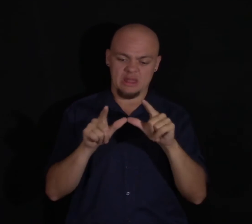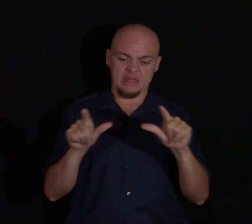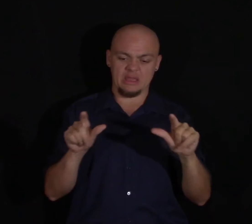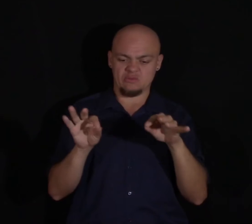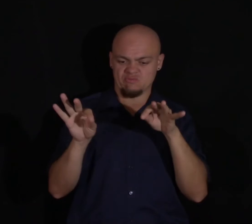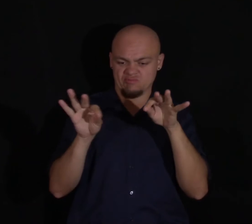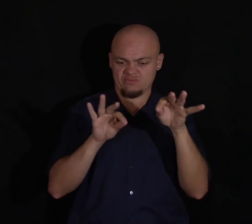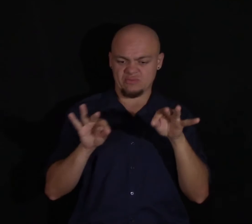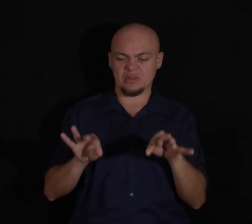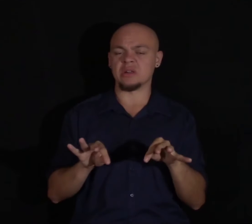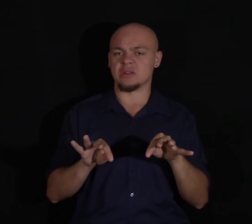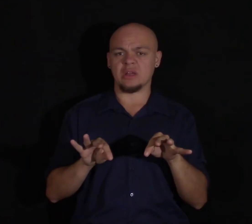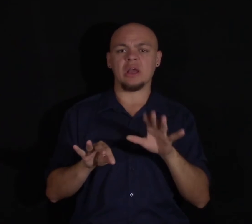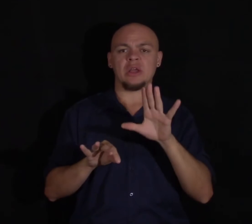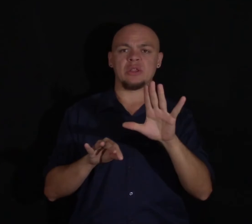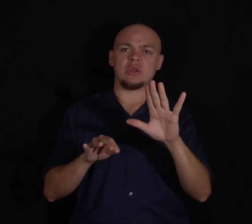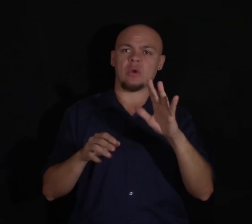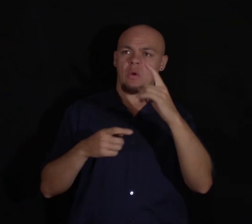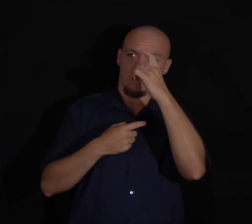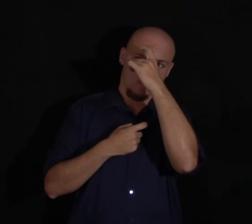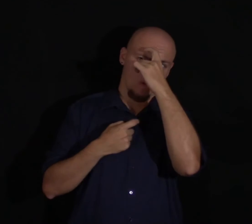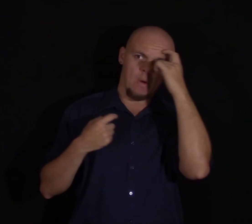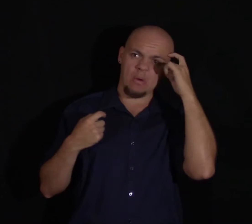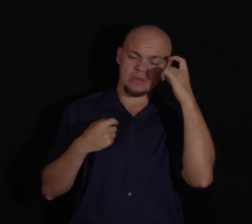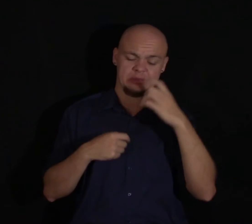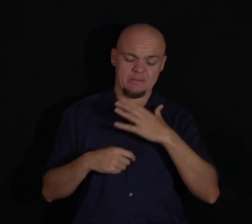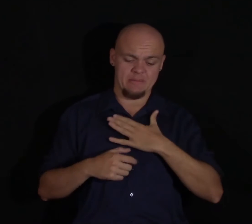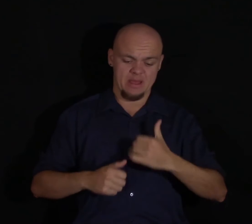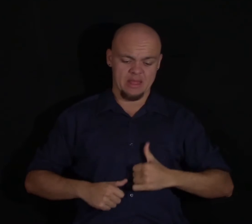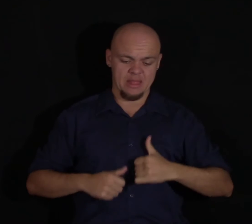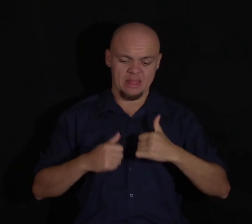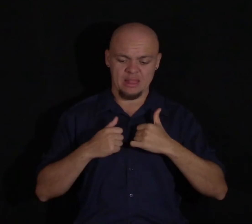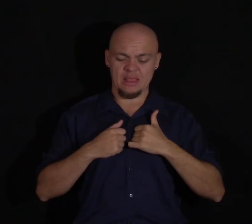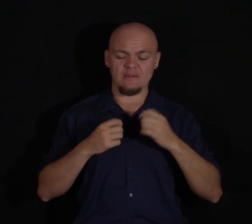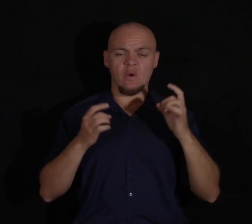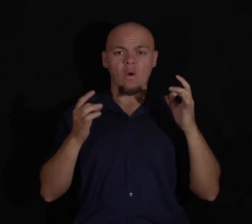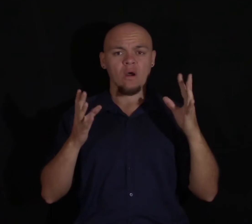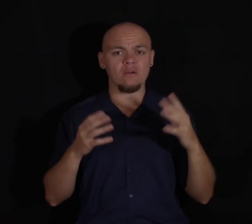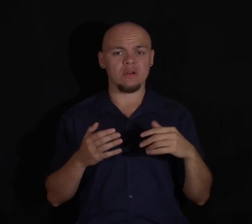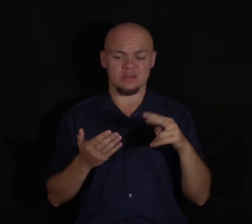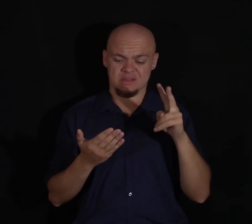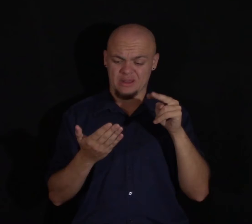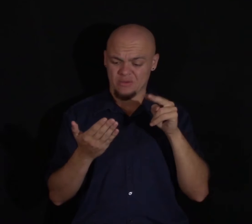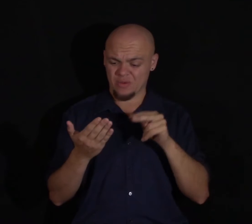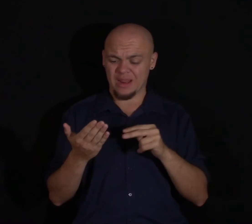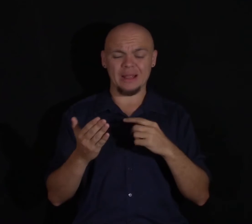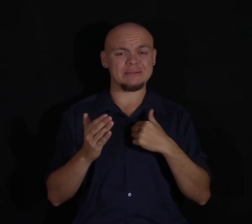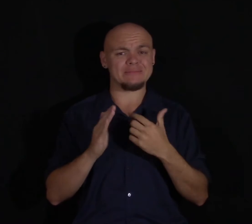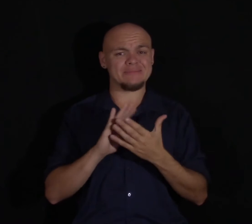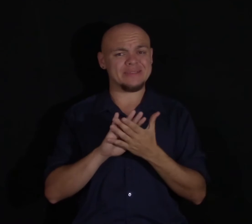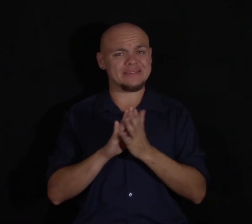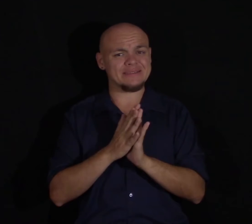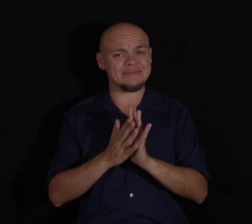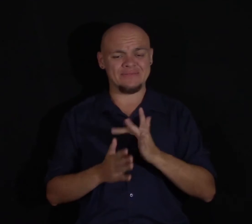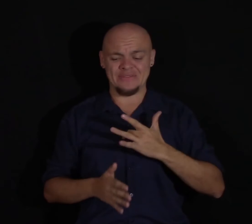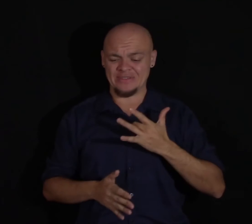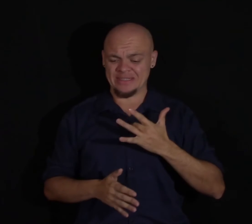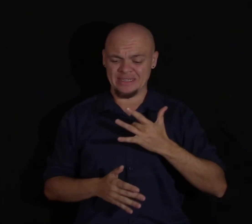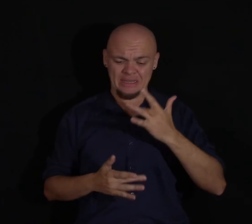own horrors and rendered mine indelible. I sickened as I read. "Hateful day when I received